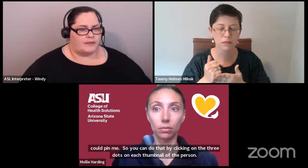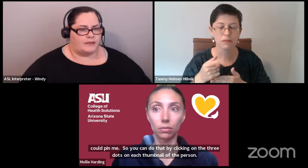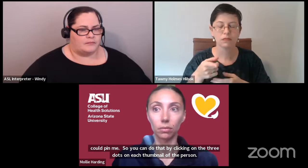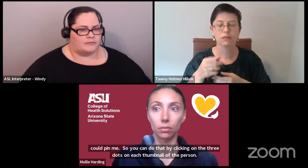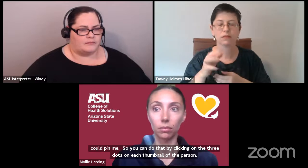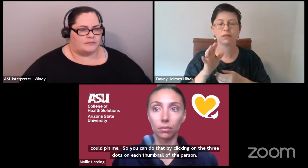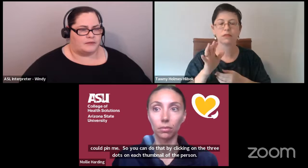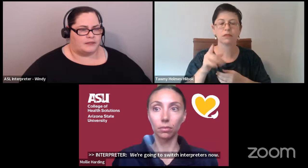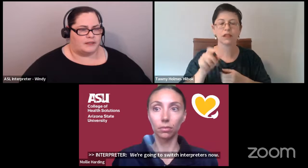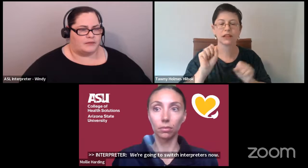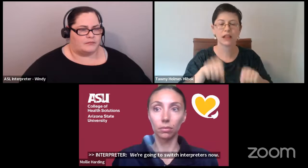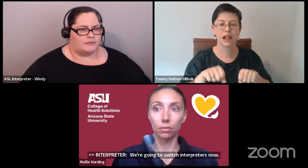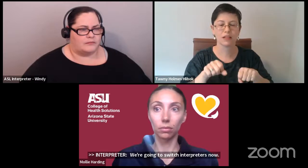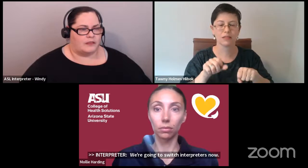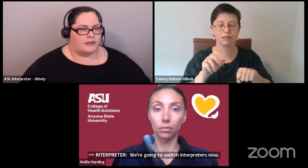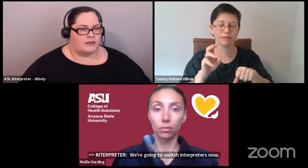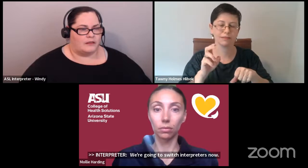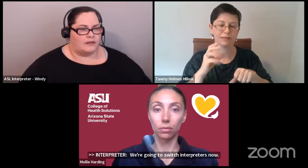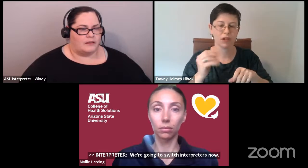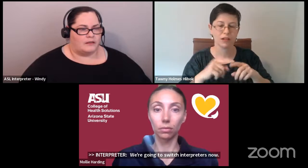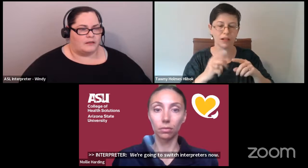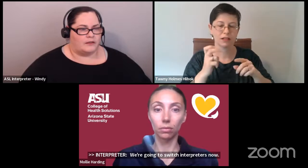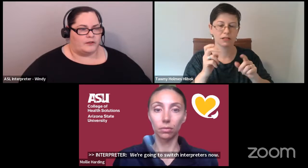Maybe that would help. Did that help?